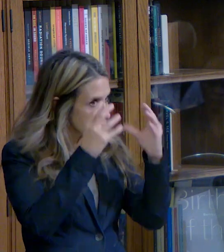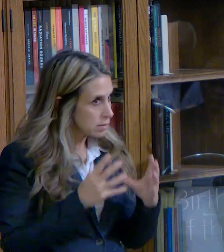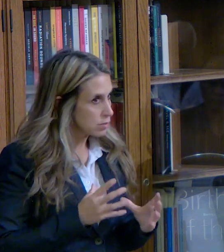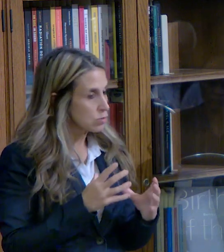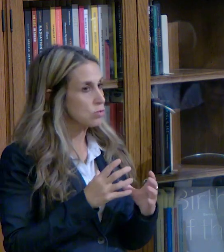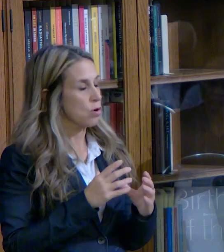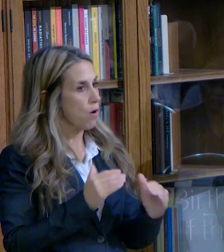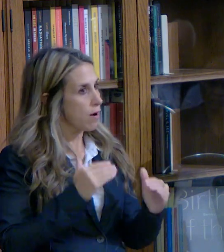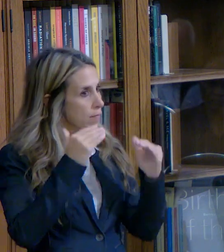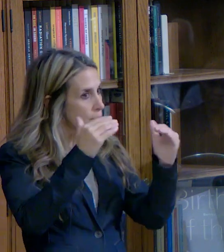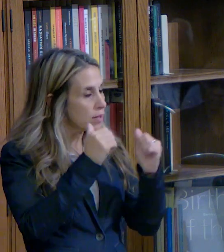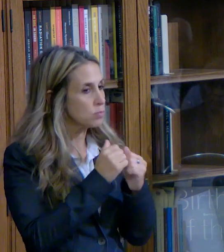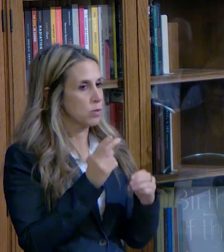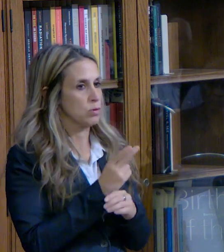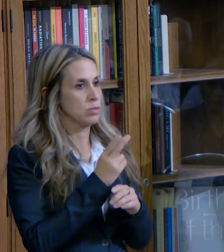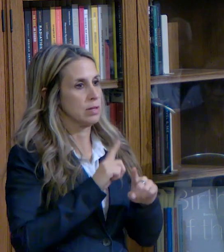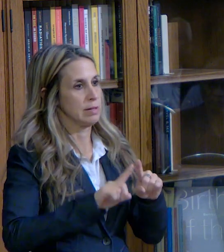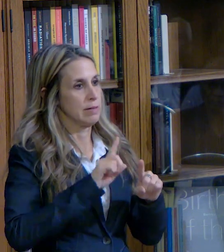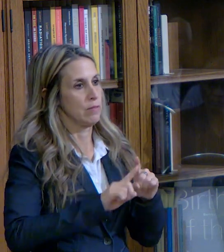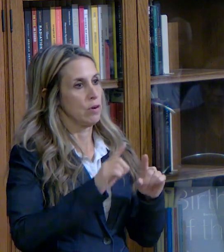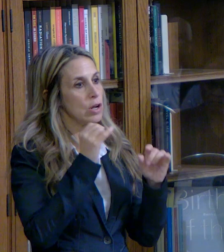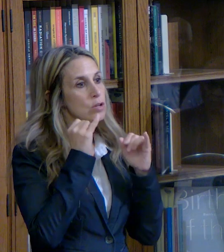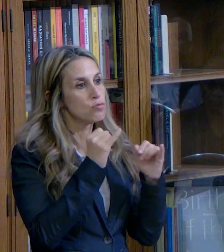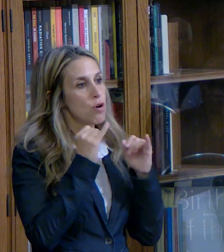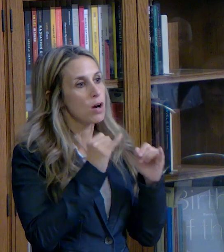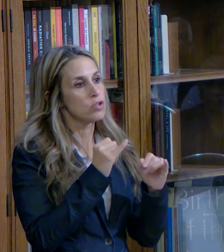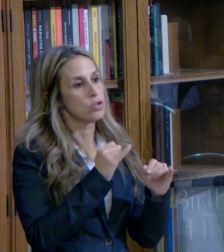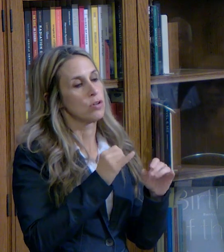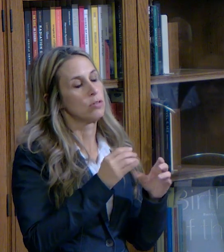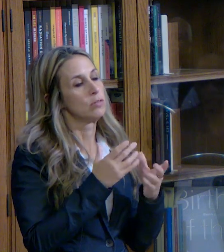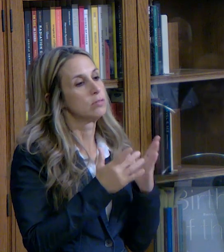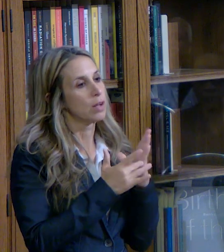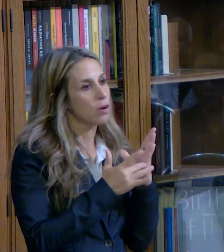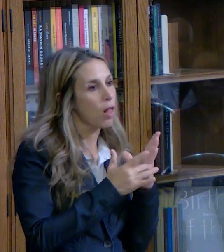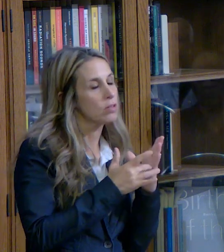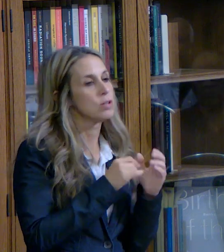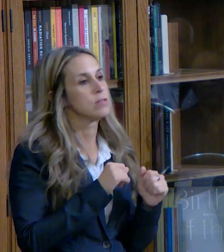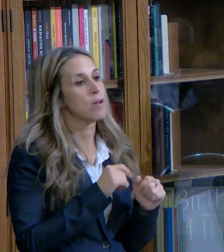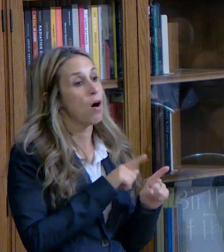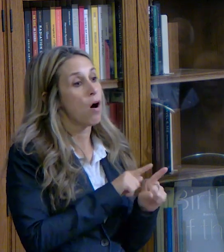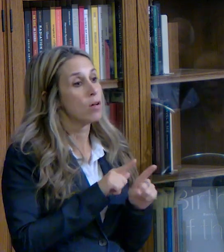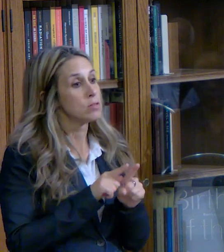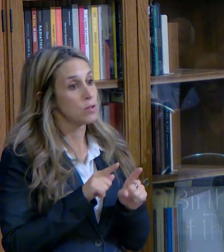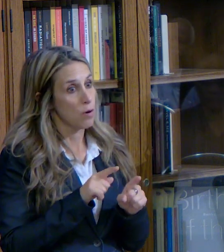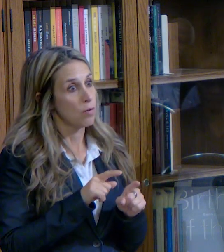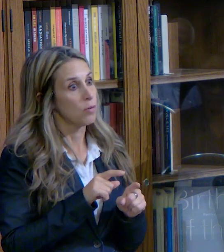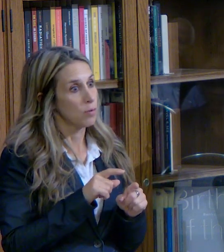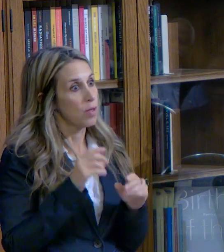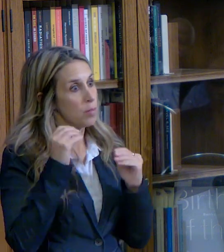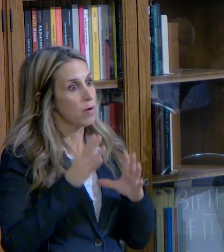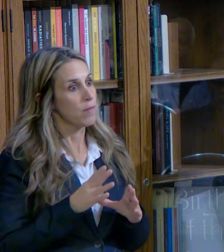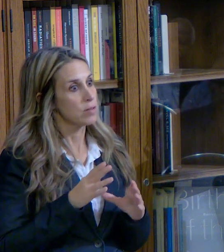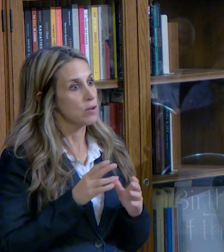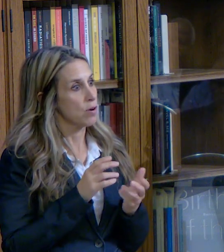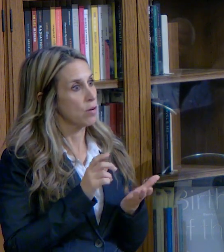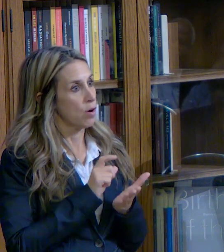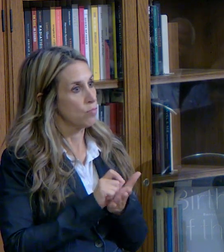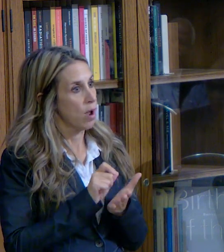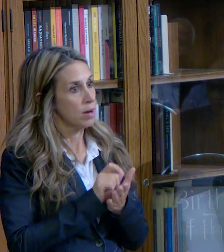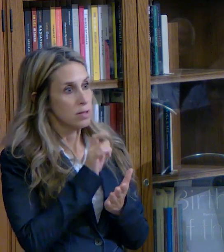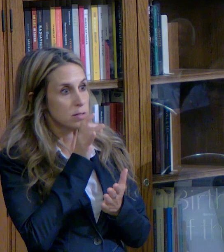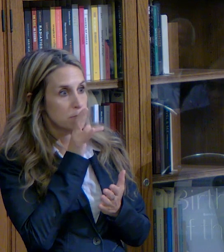are very advanced with using different instructional mod modalities as the professors are writing and tweaking the